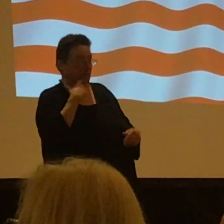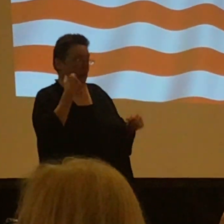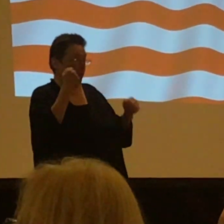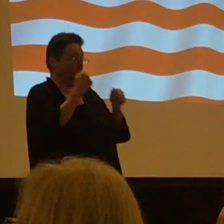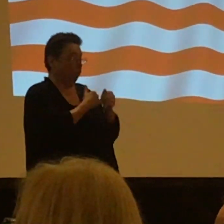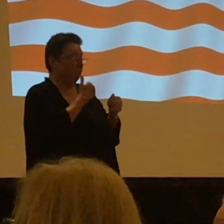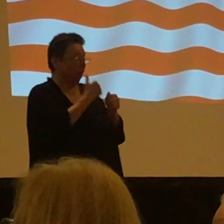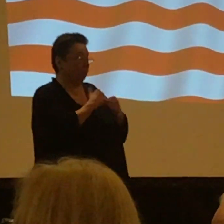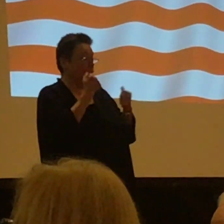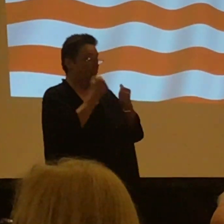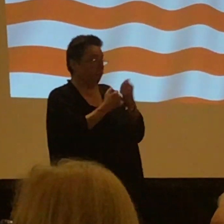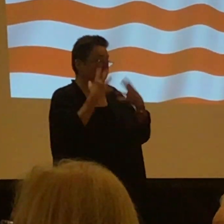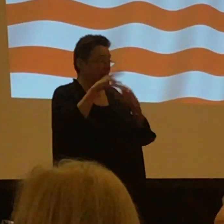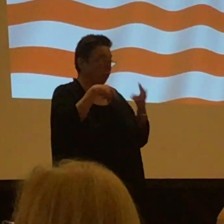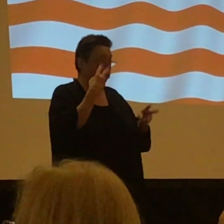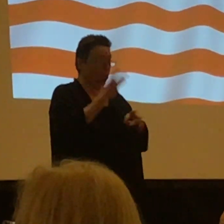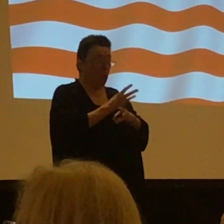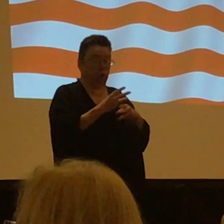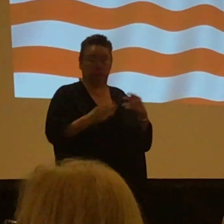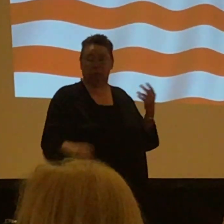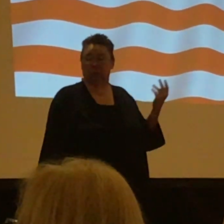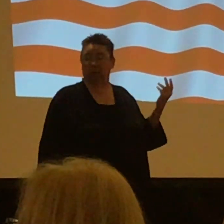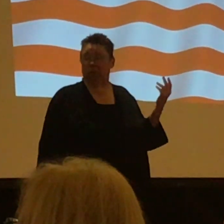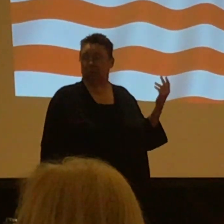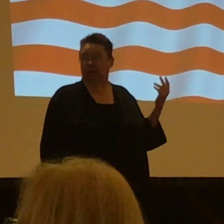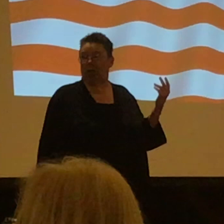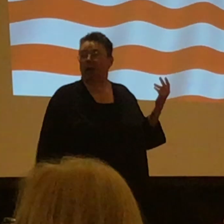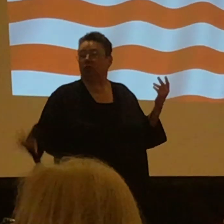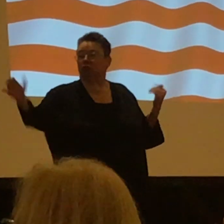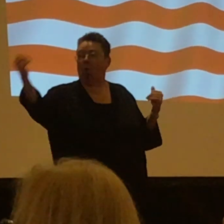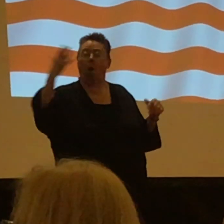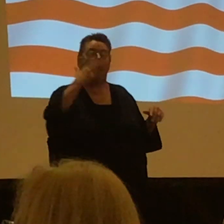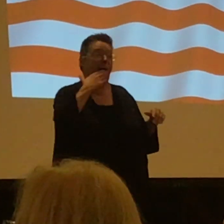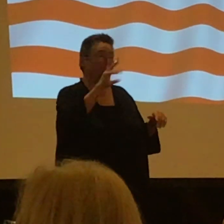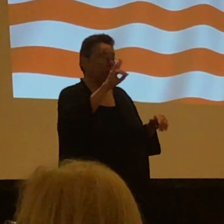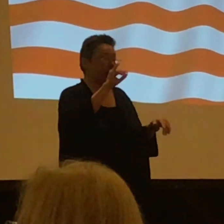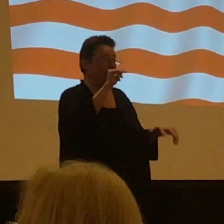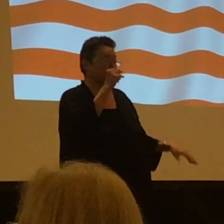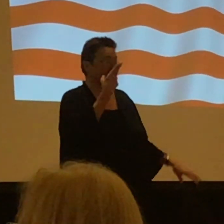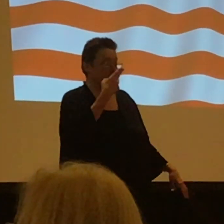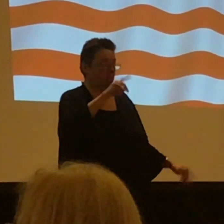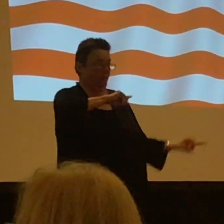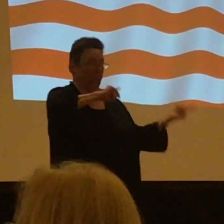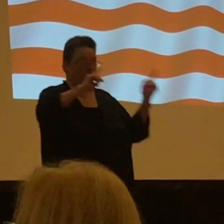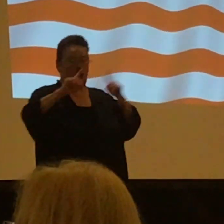world. So, I want to thank Keith for coming.